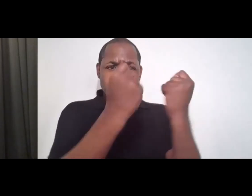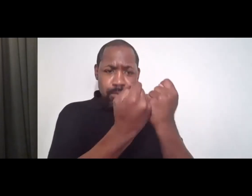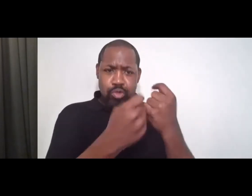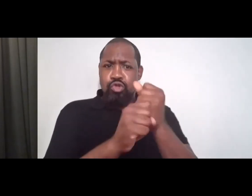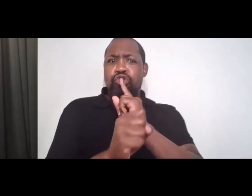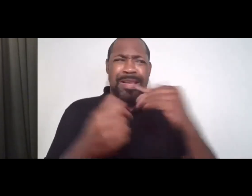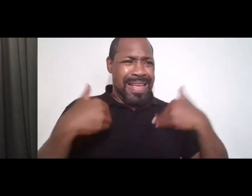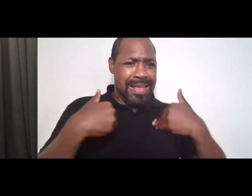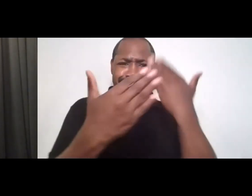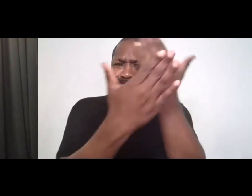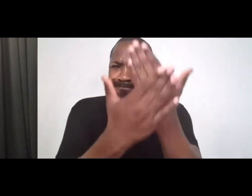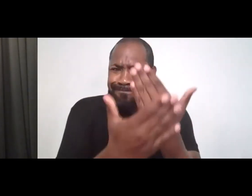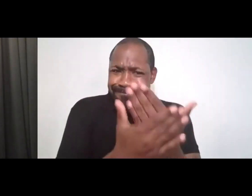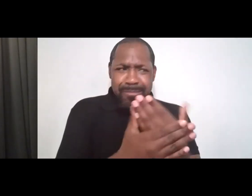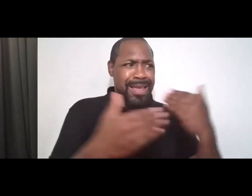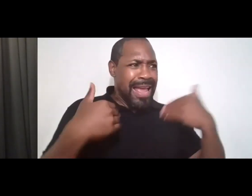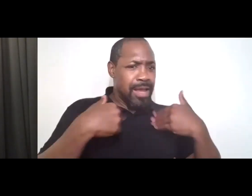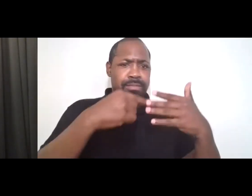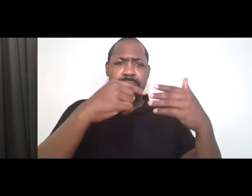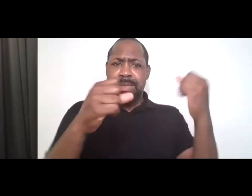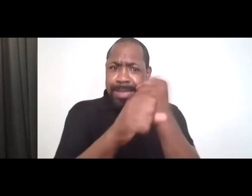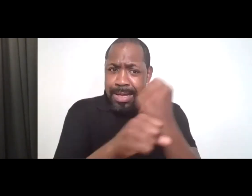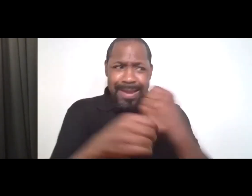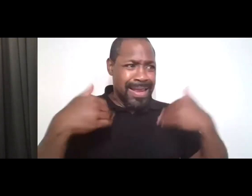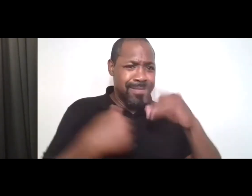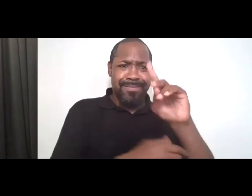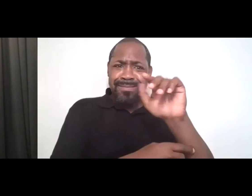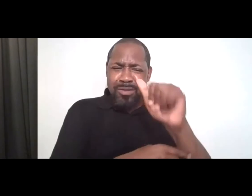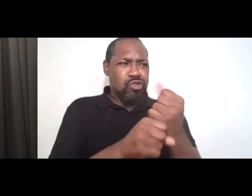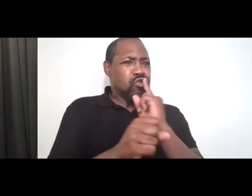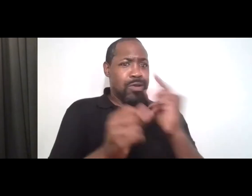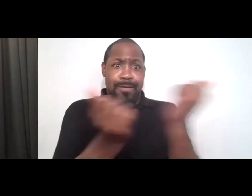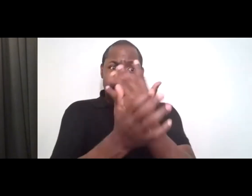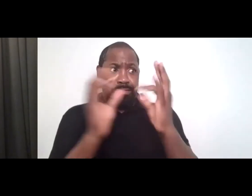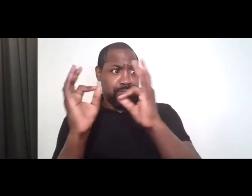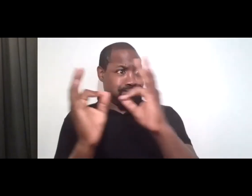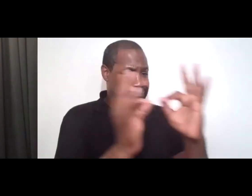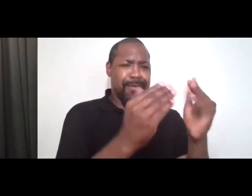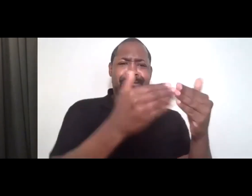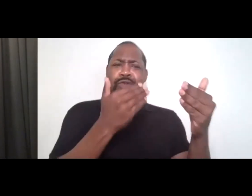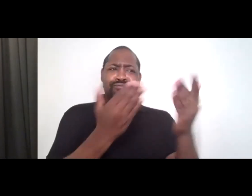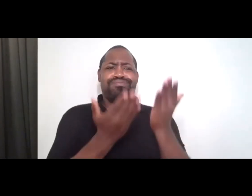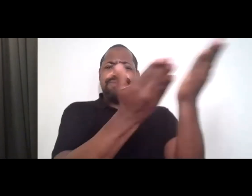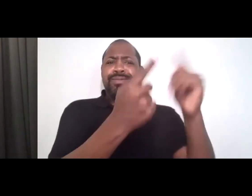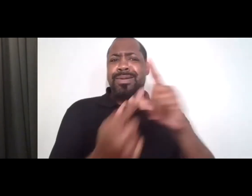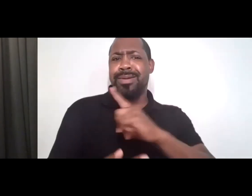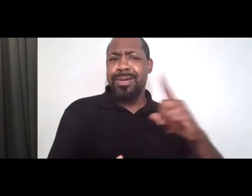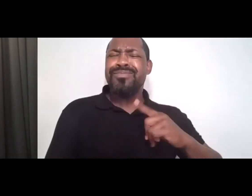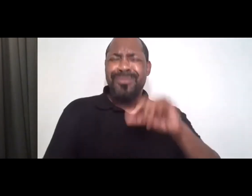I've been working with the healthcare team. I feel there is evidence, there is statistics, there is data. And we would